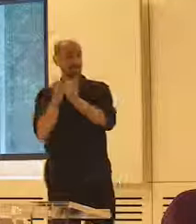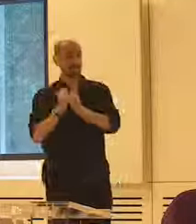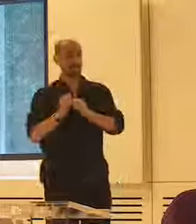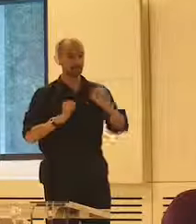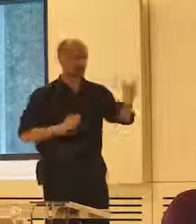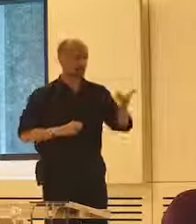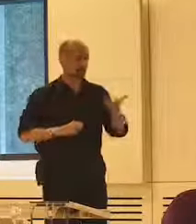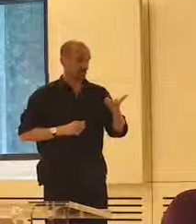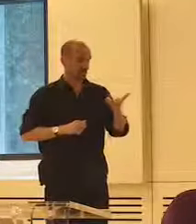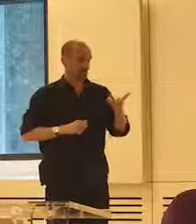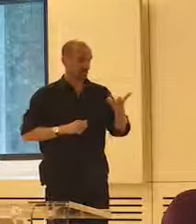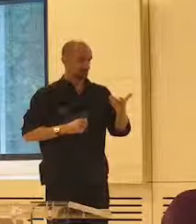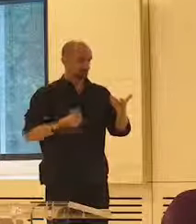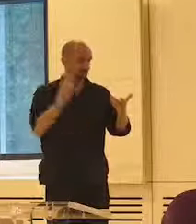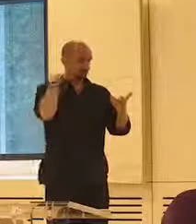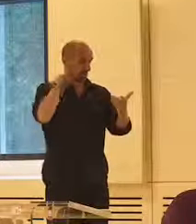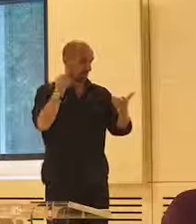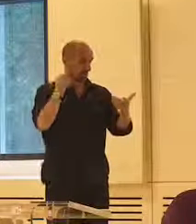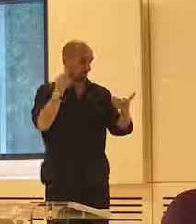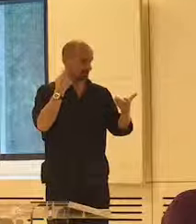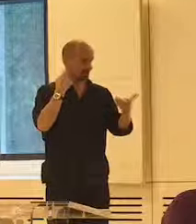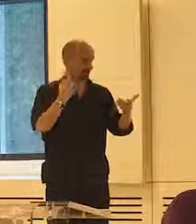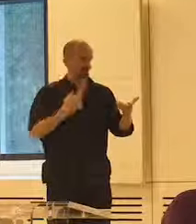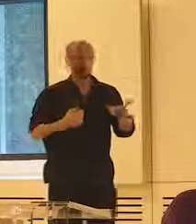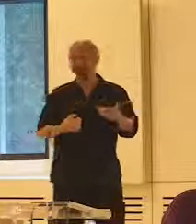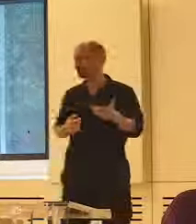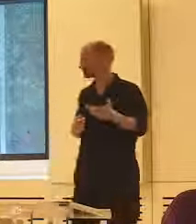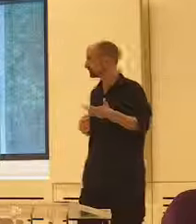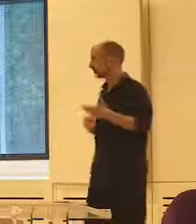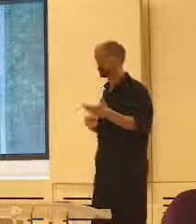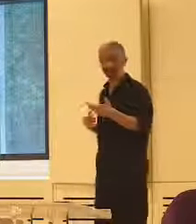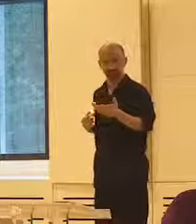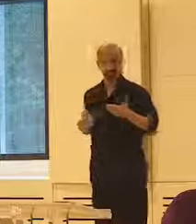and the crisis team would receive the signed message, but will they understand that message?